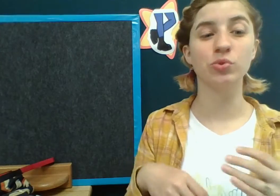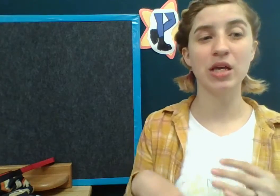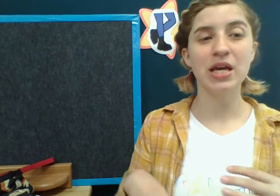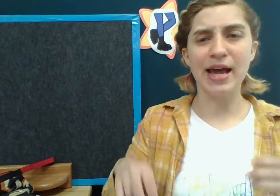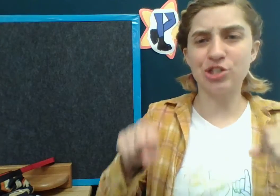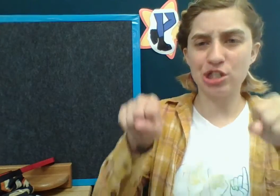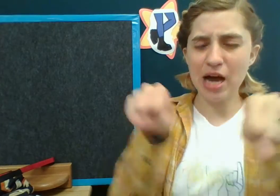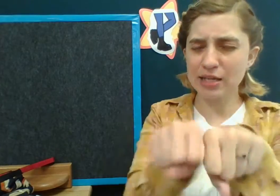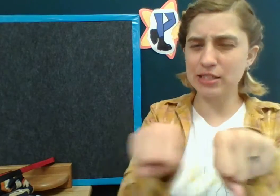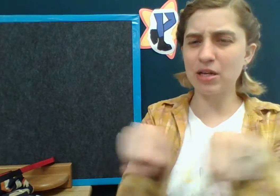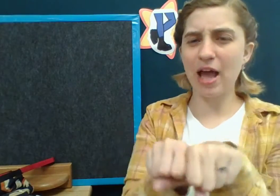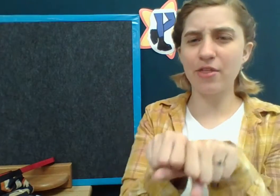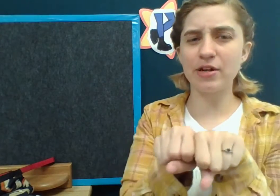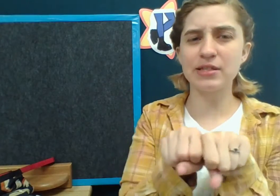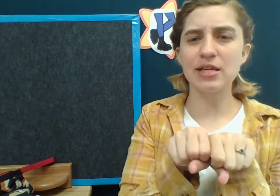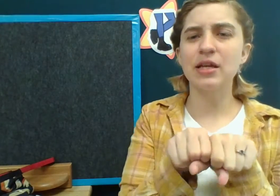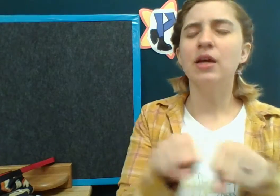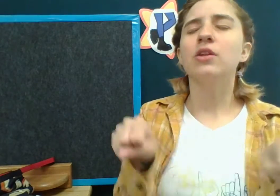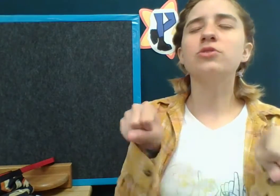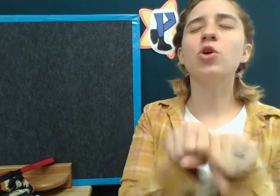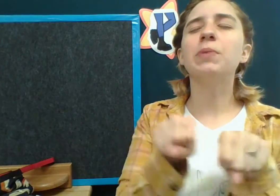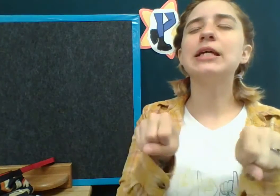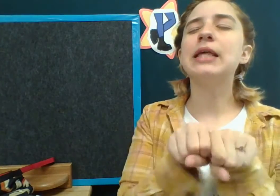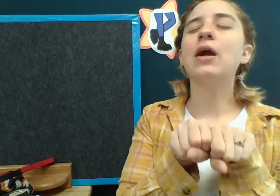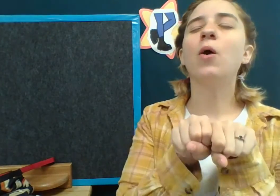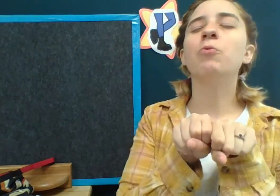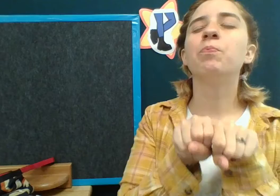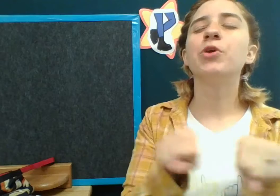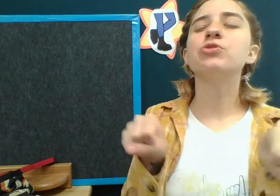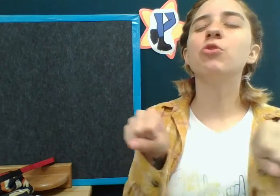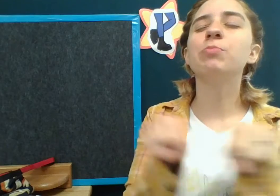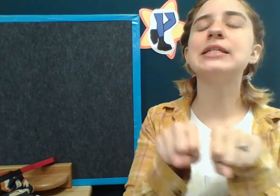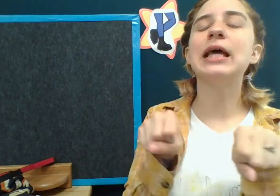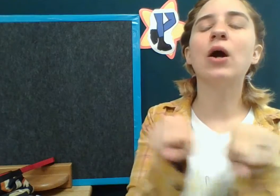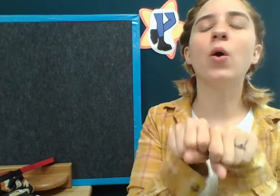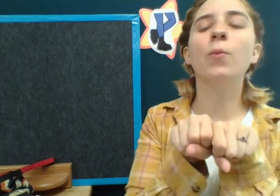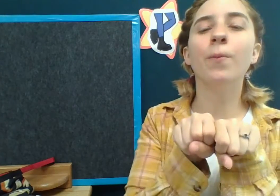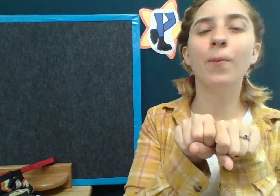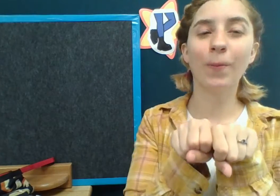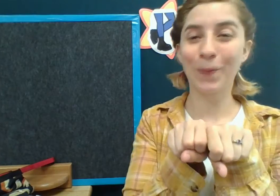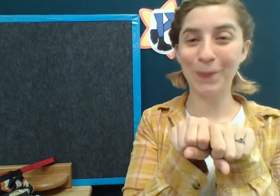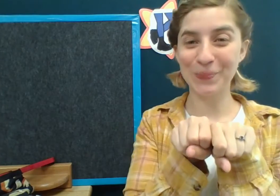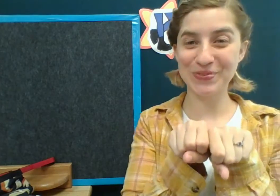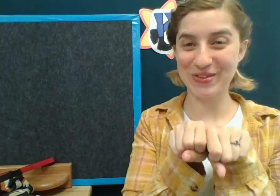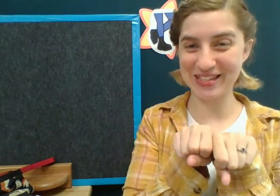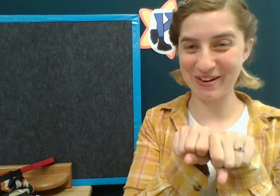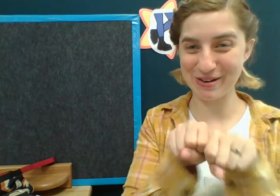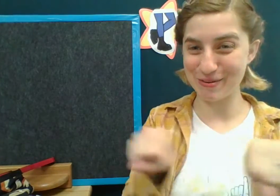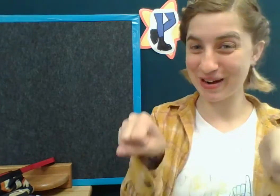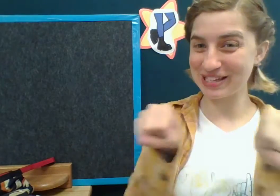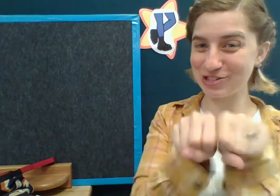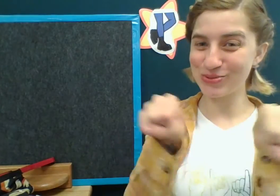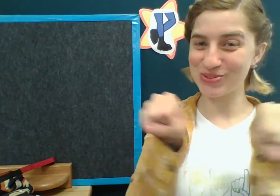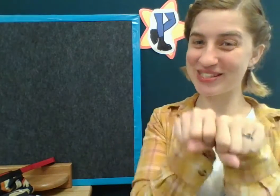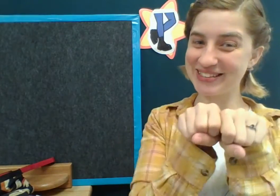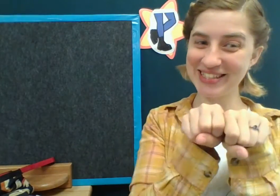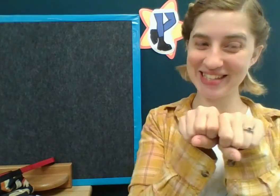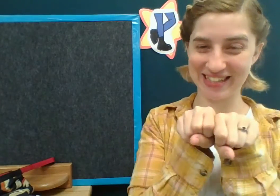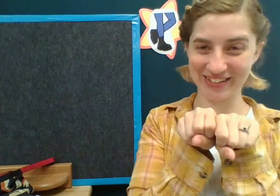shoes, and she knocks them together and says, "There's no place like home. There's no place like home." So that's how I remember how to say shoes in sign